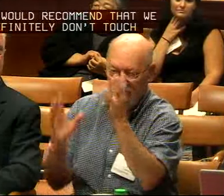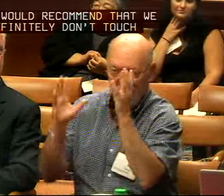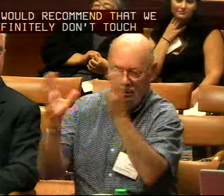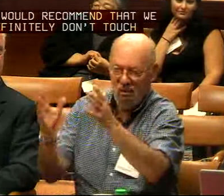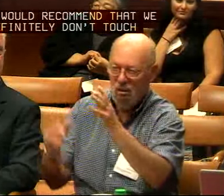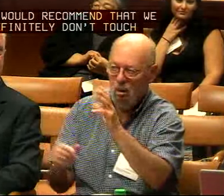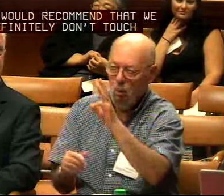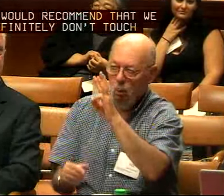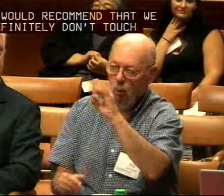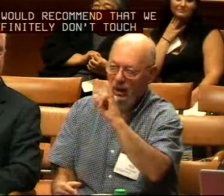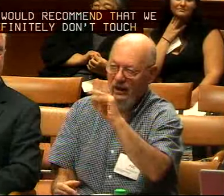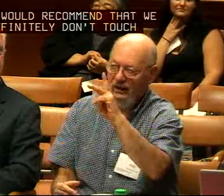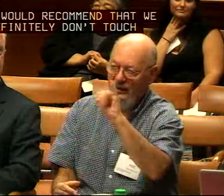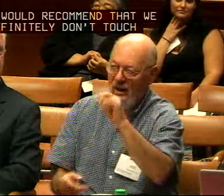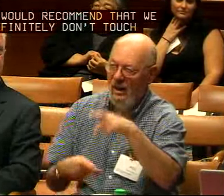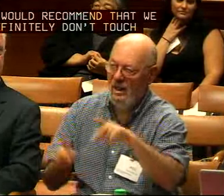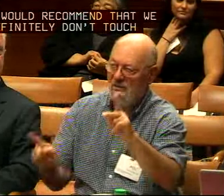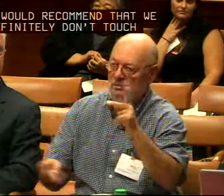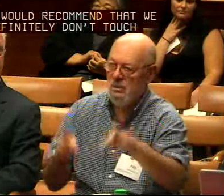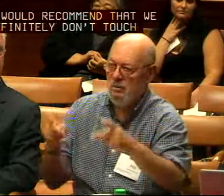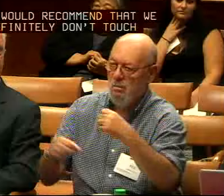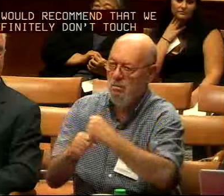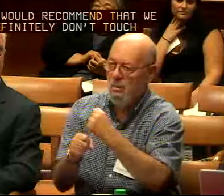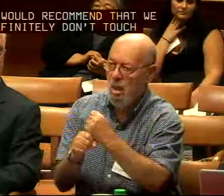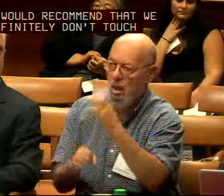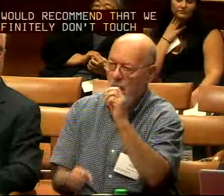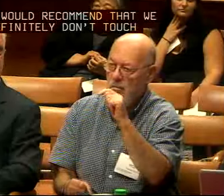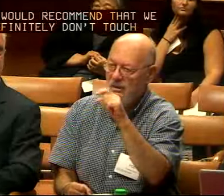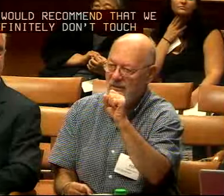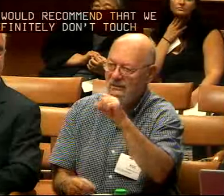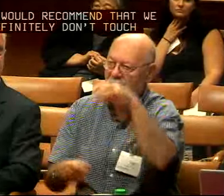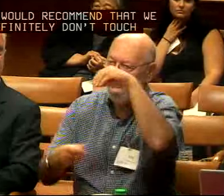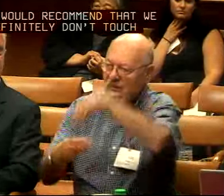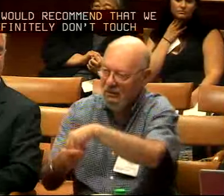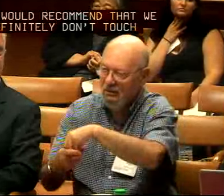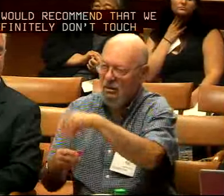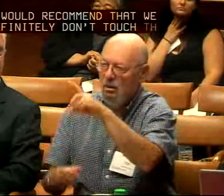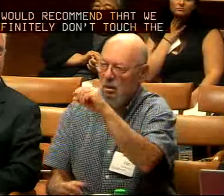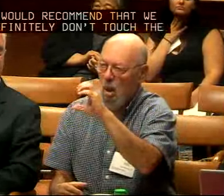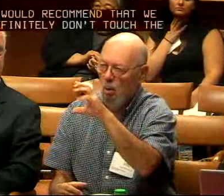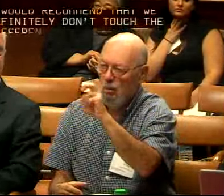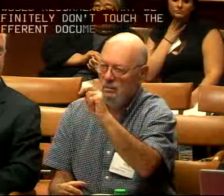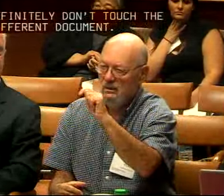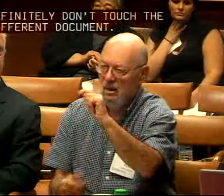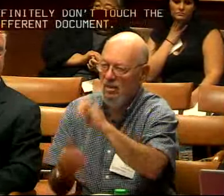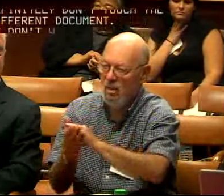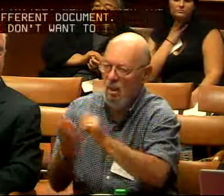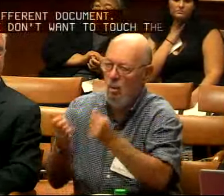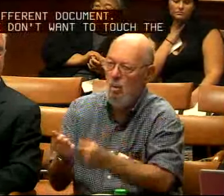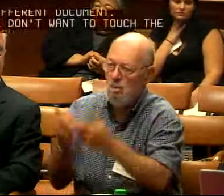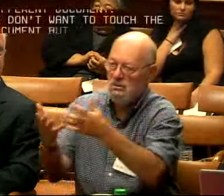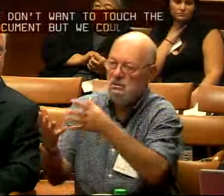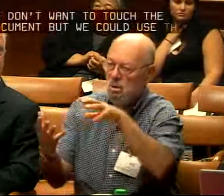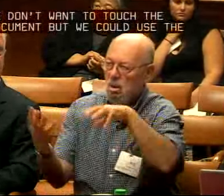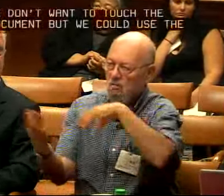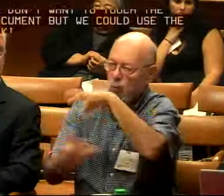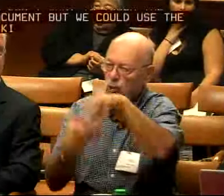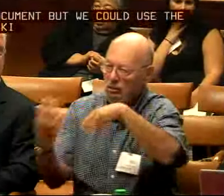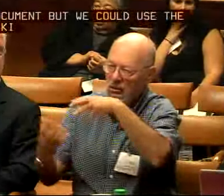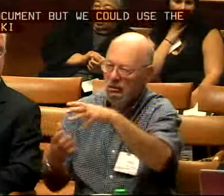document. We don't want to touch the document, but we could use the wiki to allow for comments,